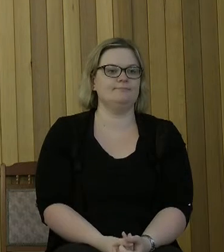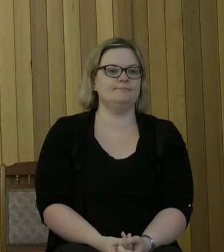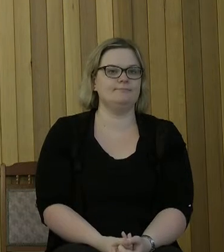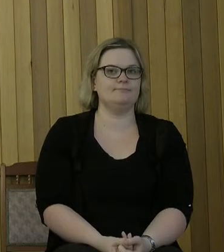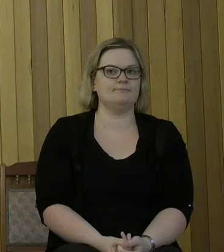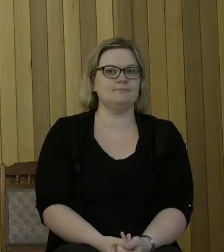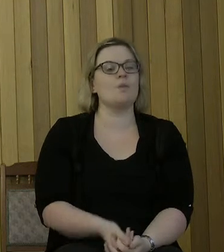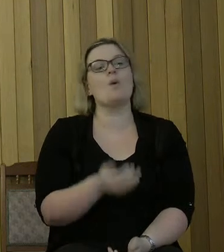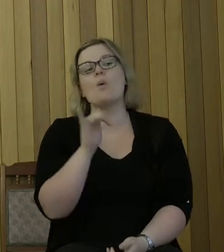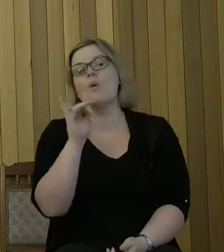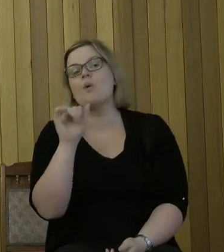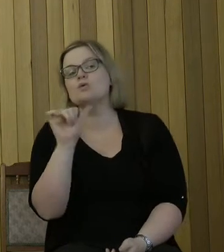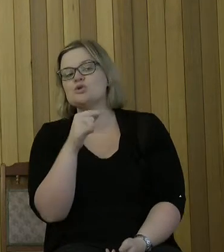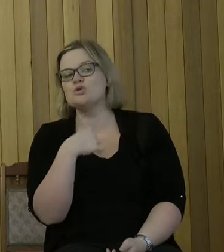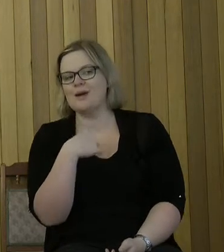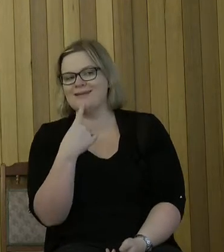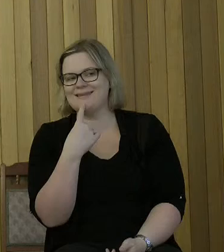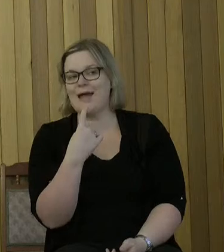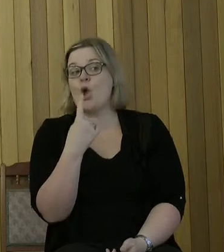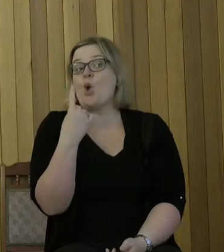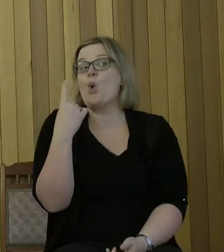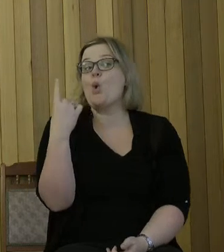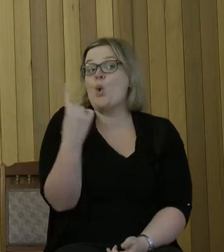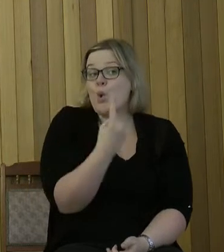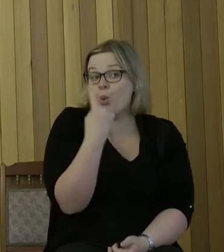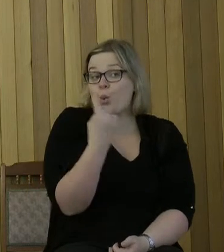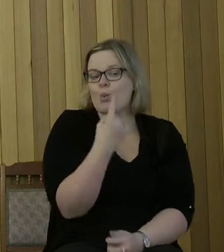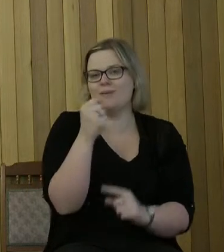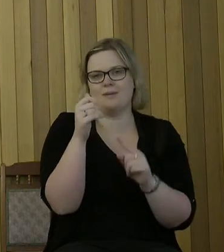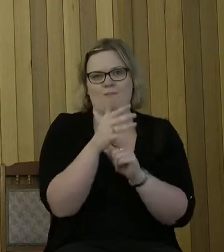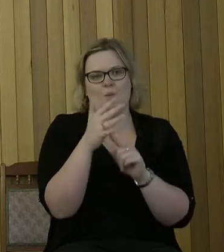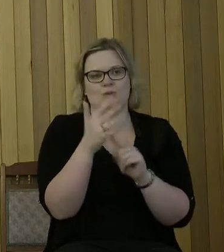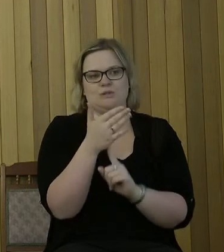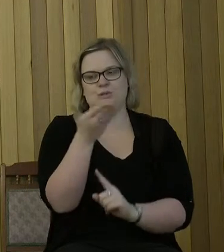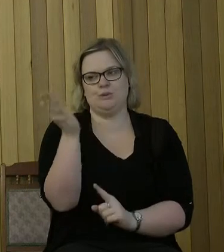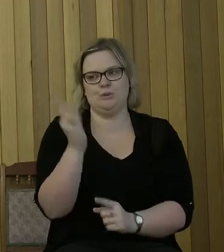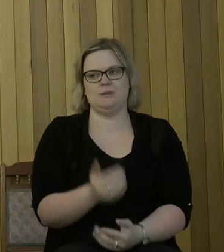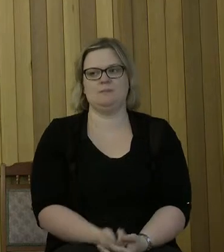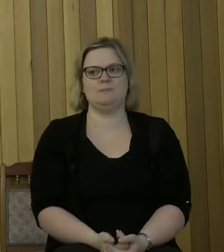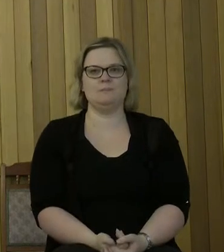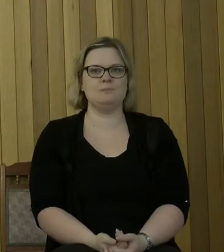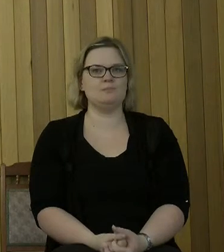Or shall I say, who's important to you?